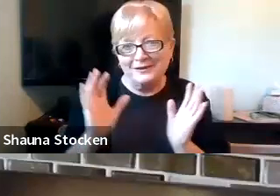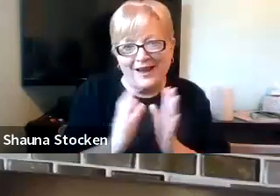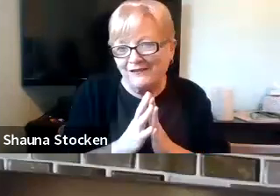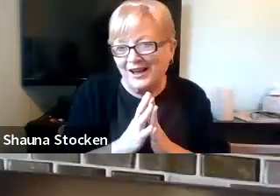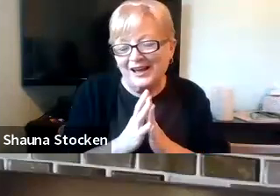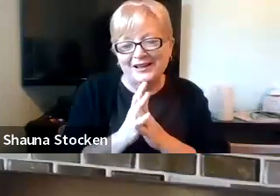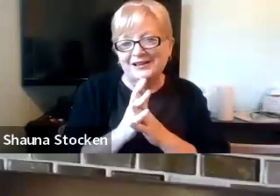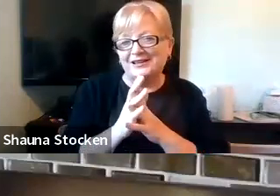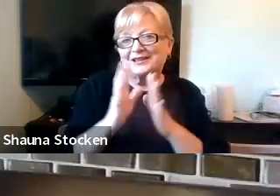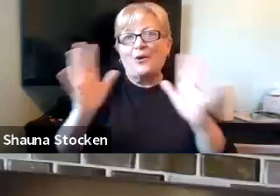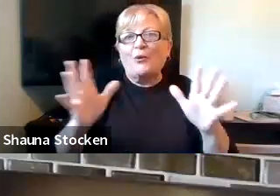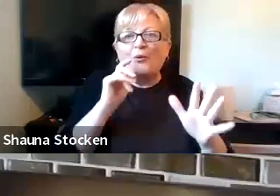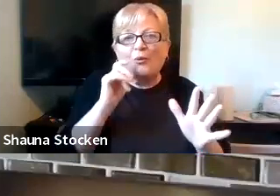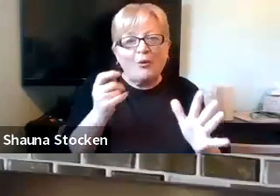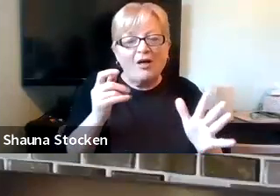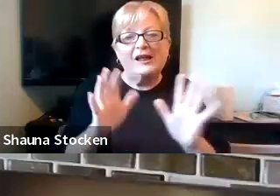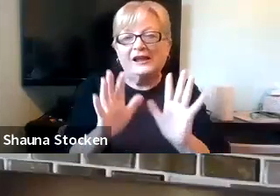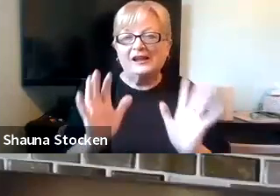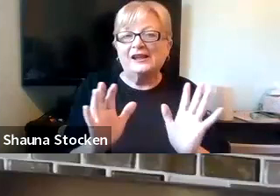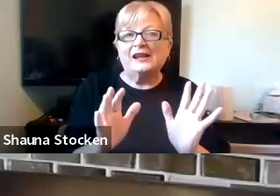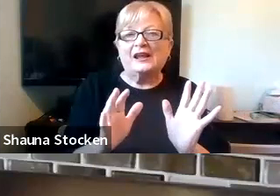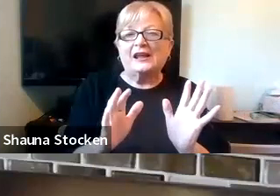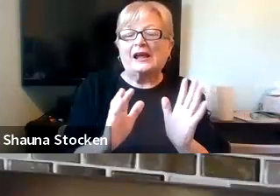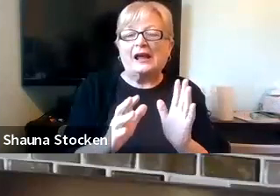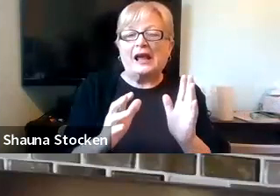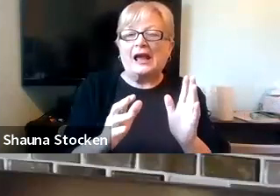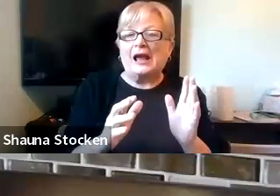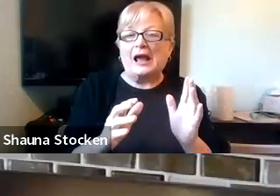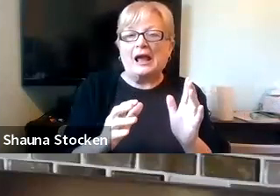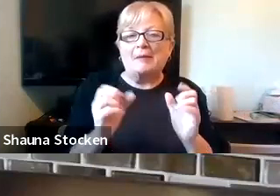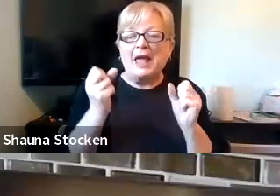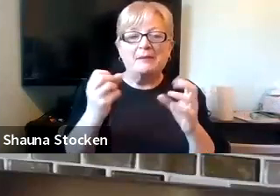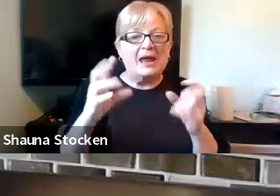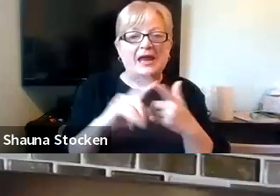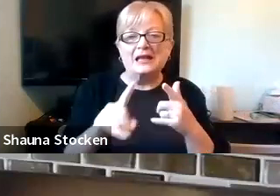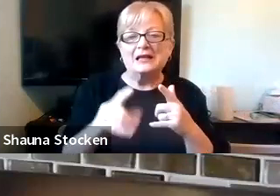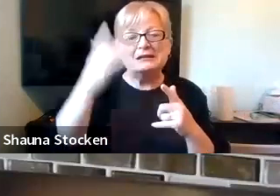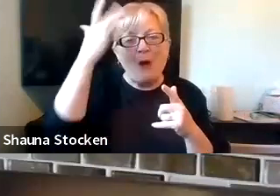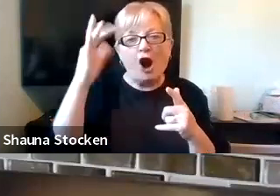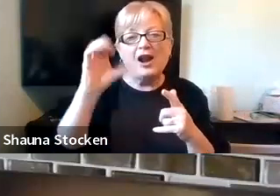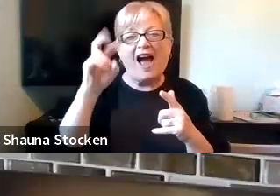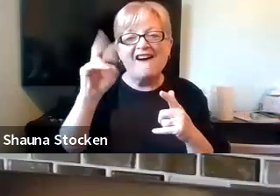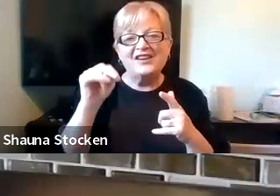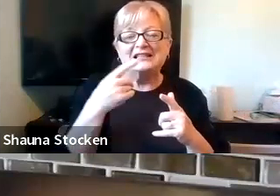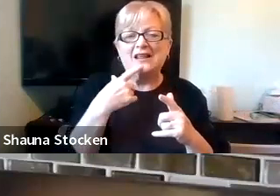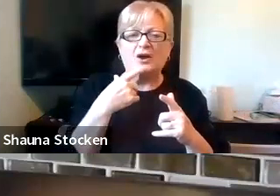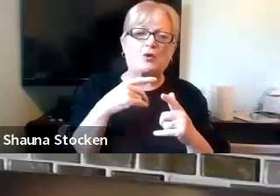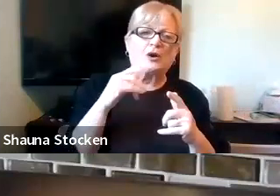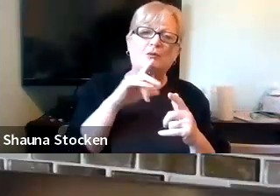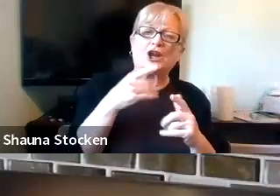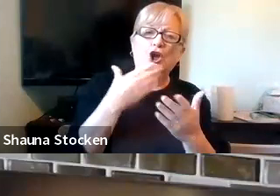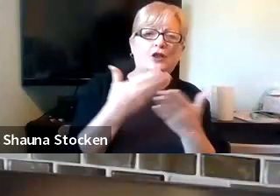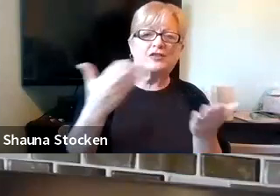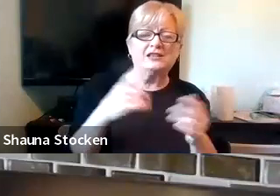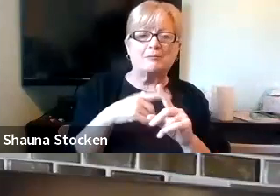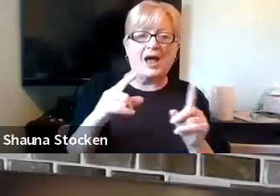But there are a lot of, there's several, I would say, smart ovens on the market right now that claim to be really great and do really good things.